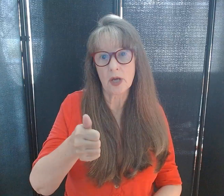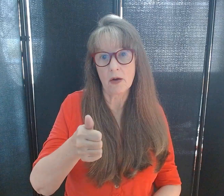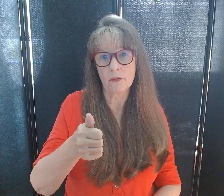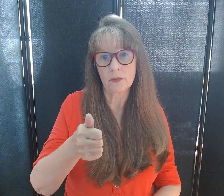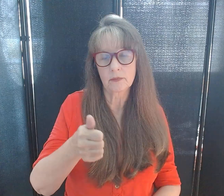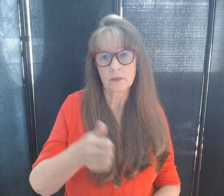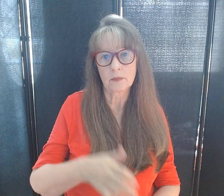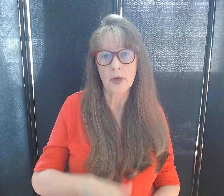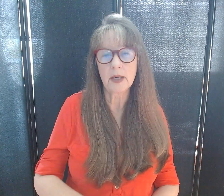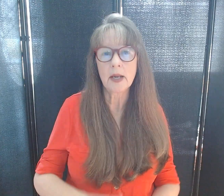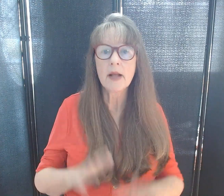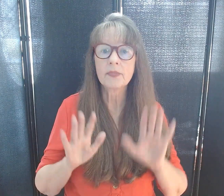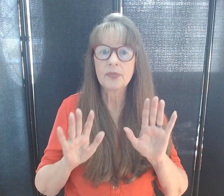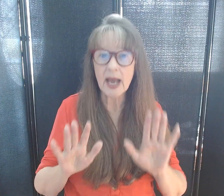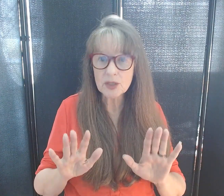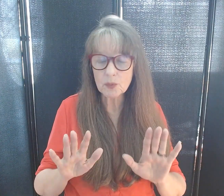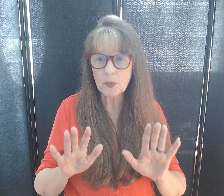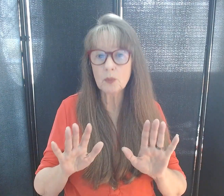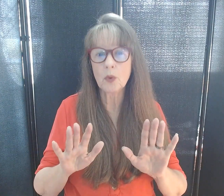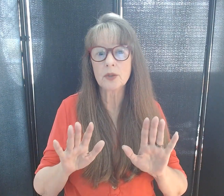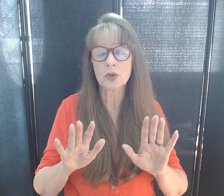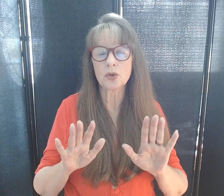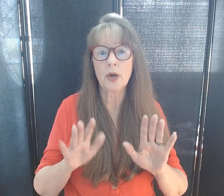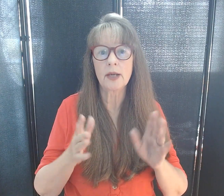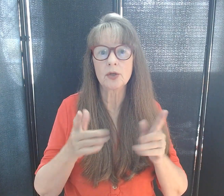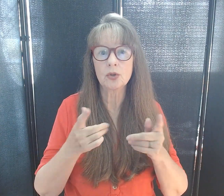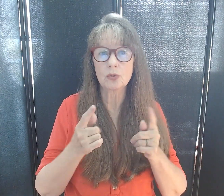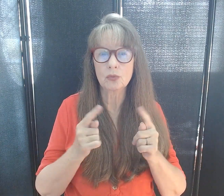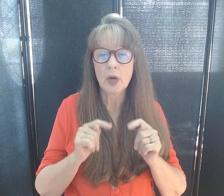yourself, right? That's when we want to try to